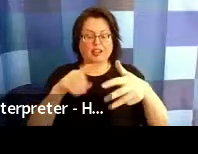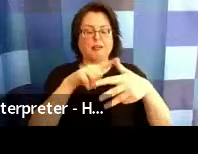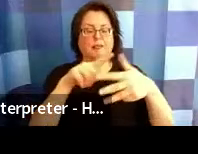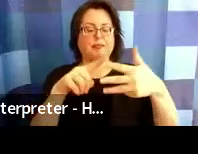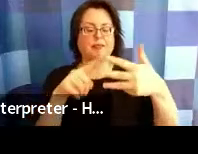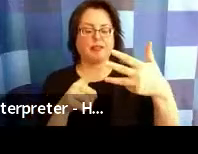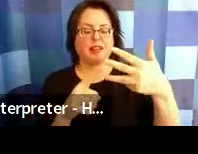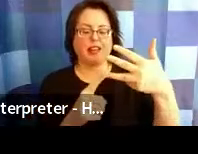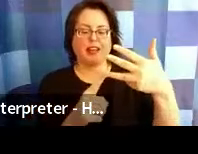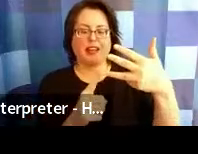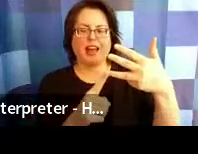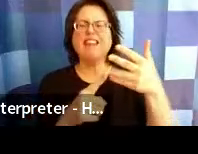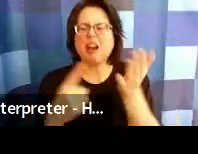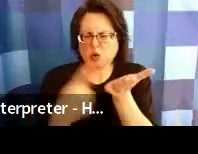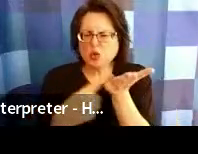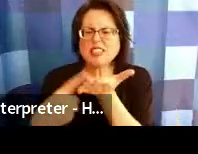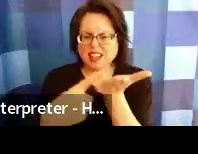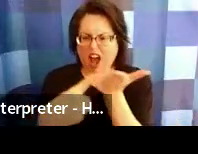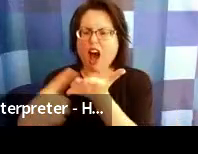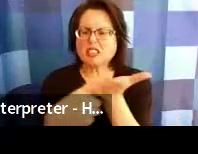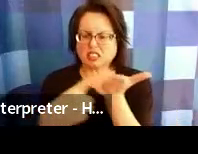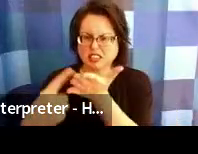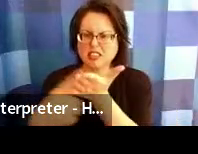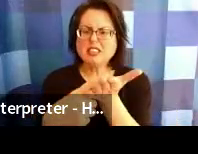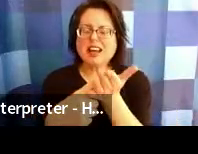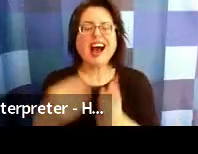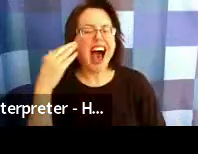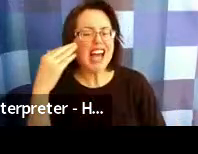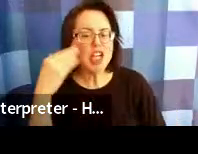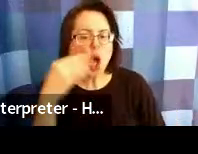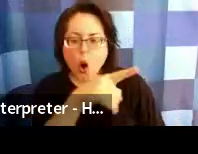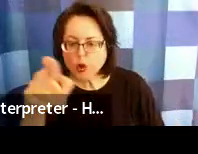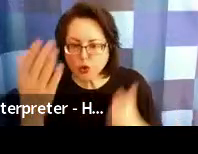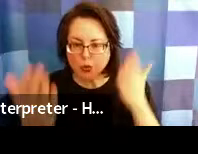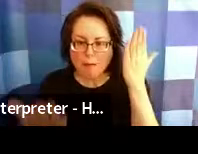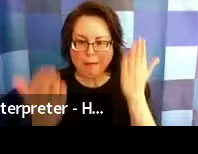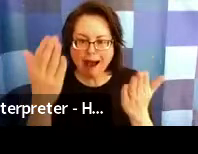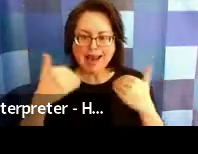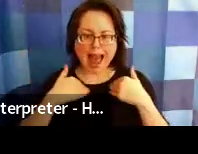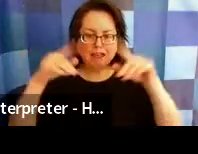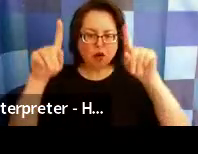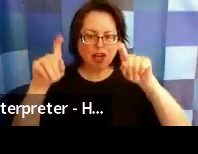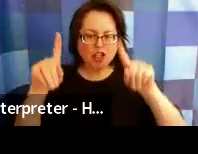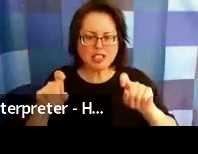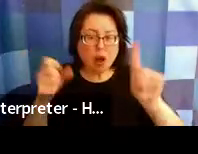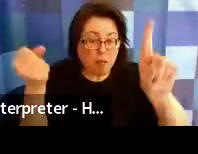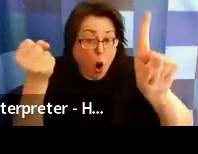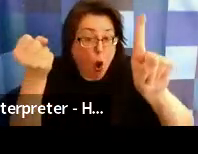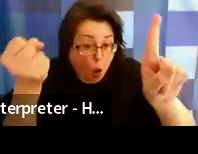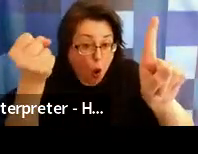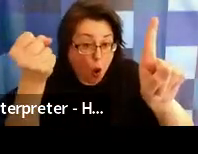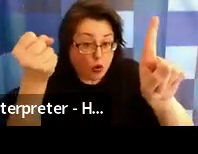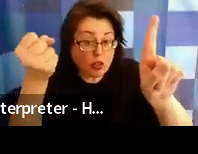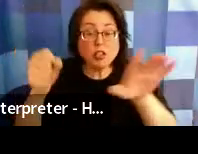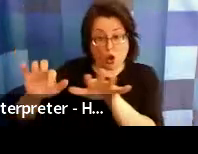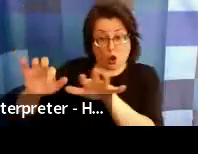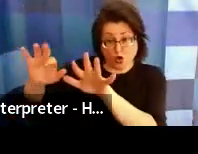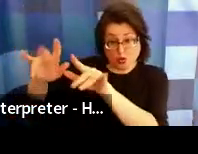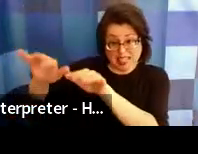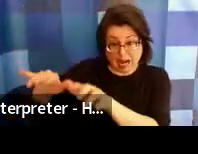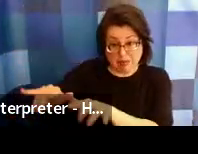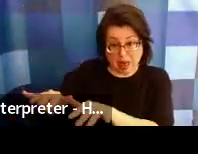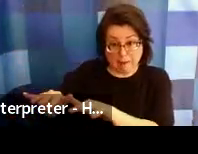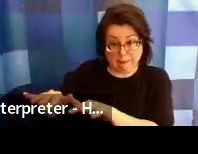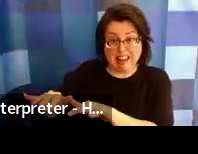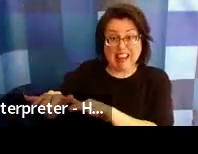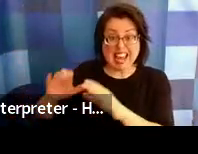I know there might be some questions along the way, so if you would like to write them down in the chat to keep track of them, we